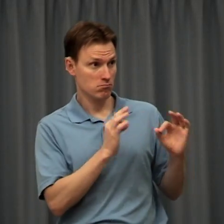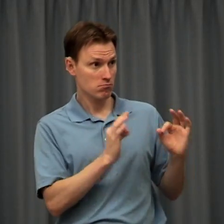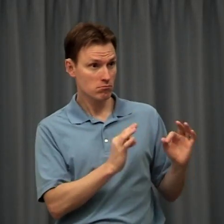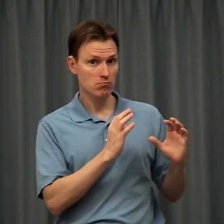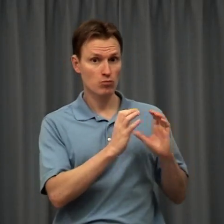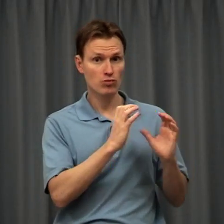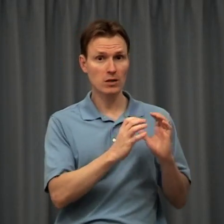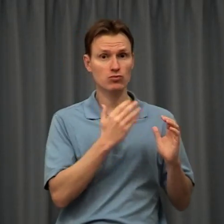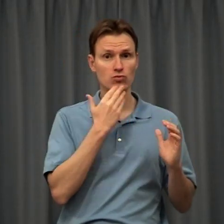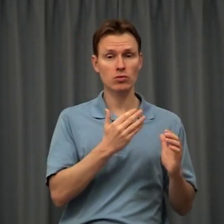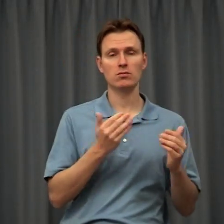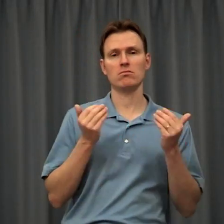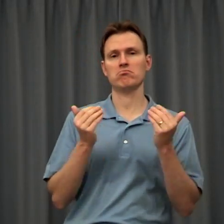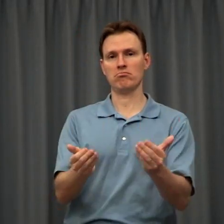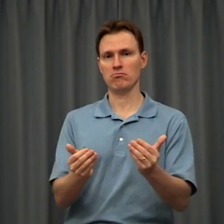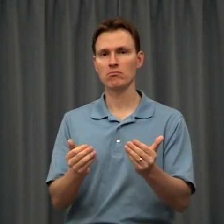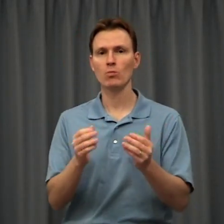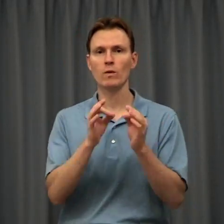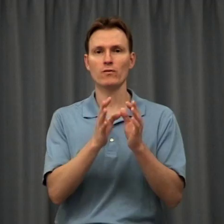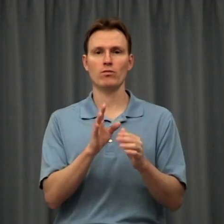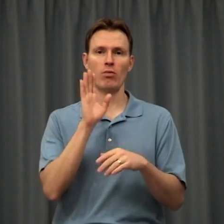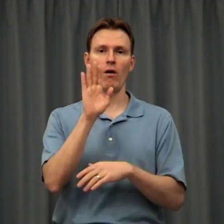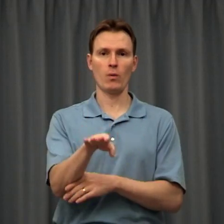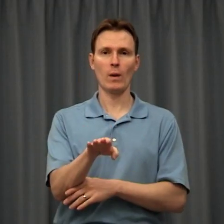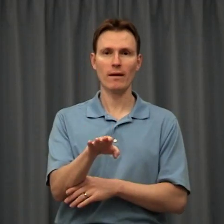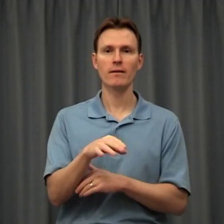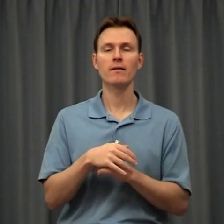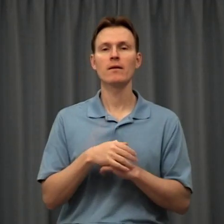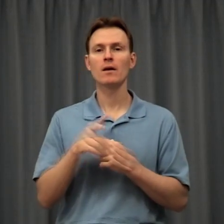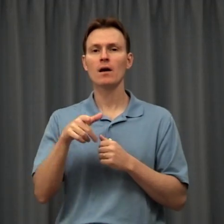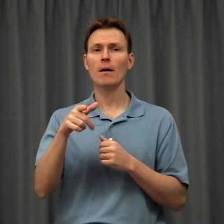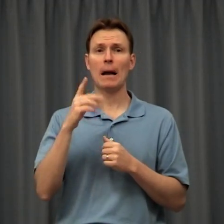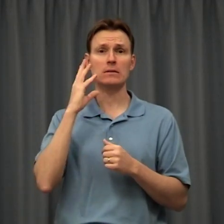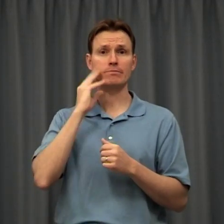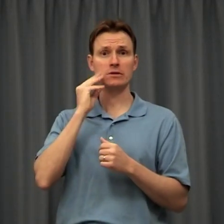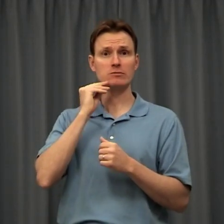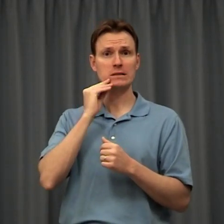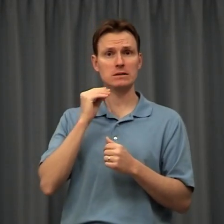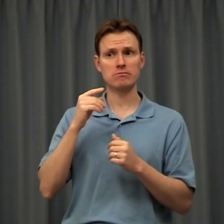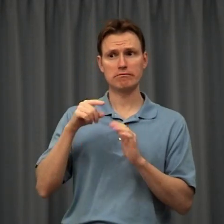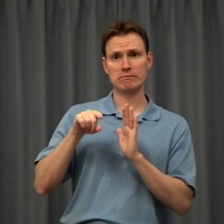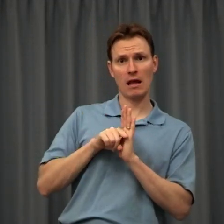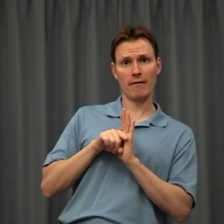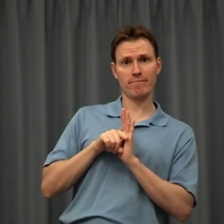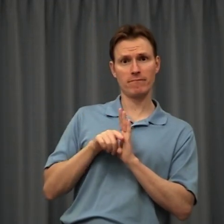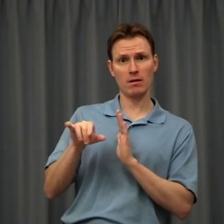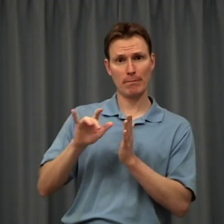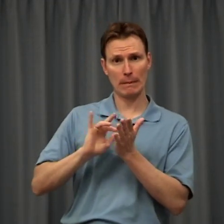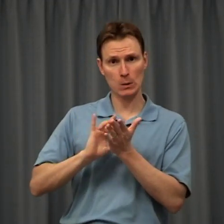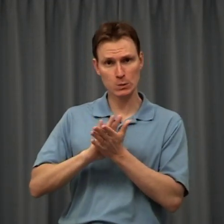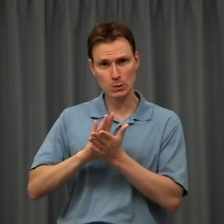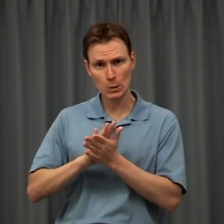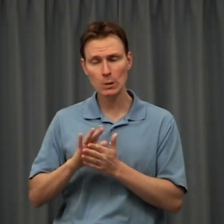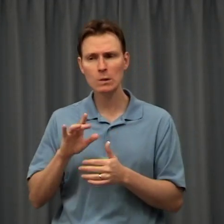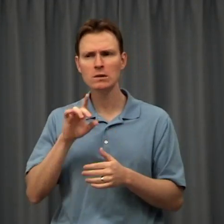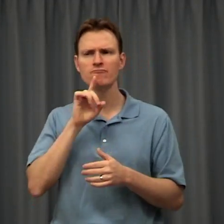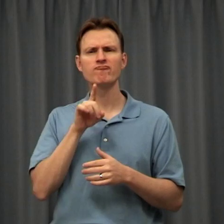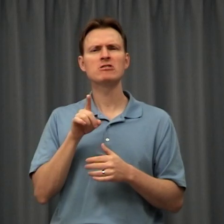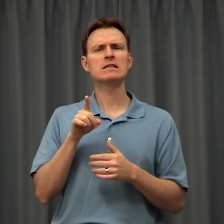could communicate well, they stayed with me for the rest of the time. If there was any negative